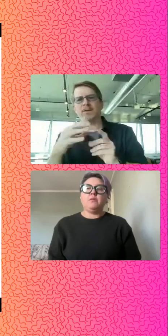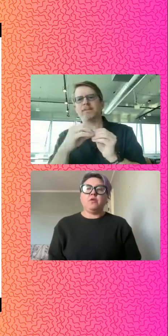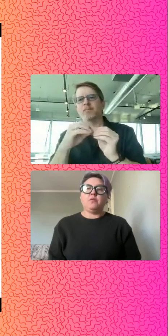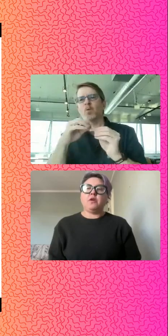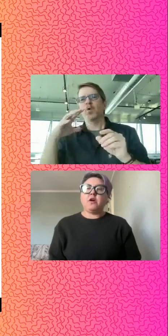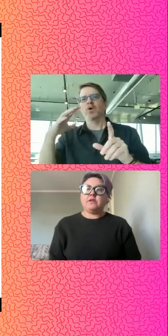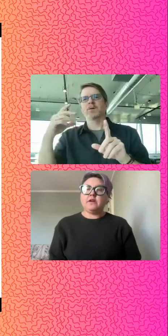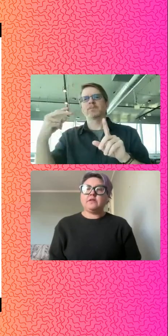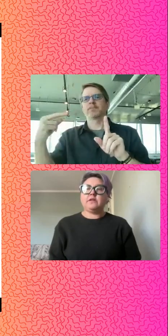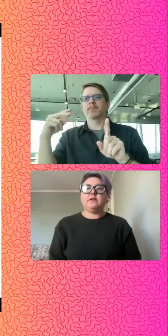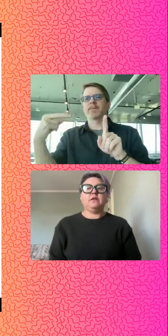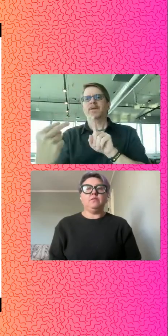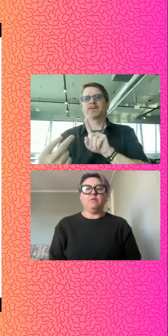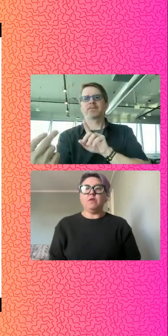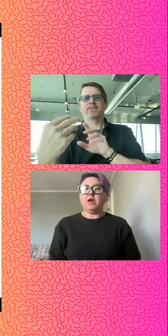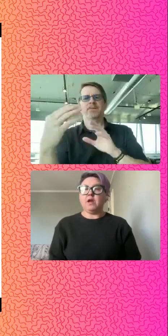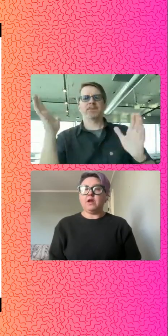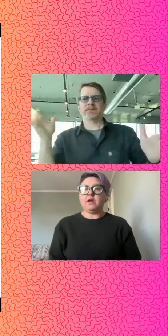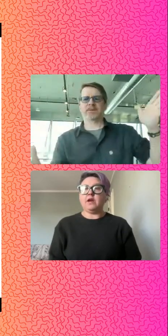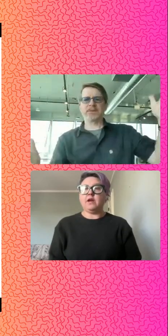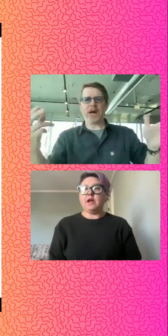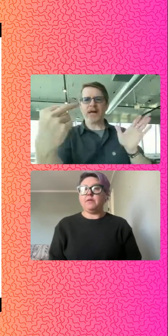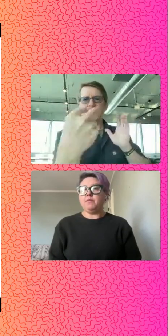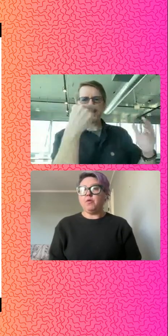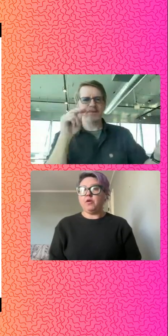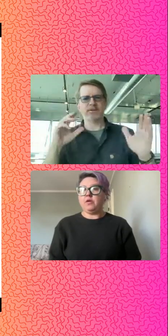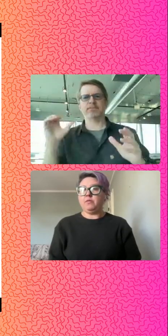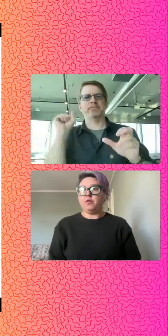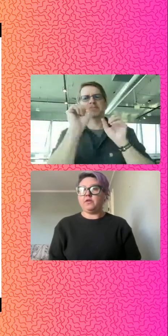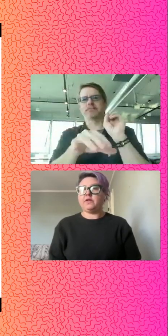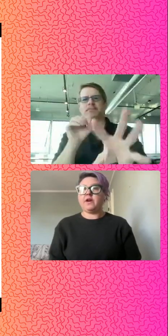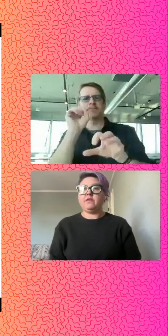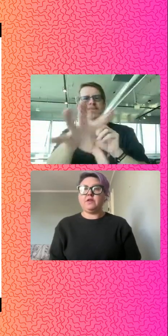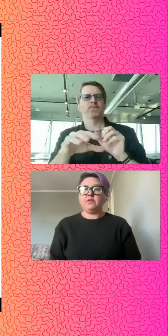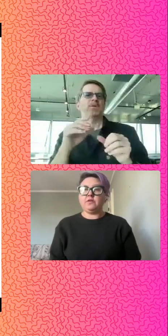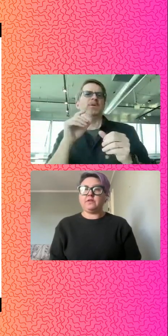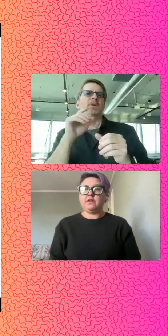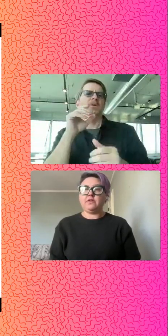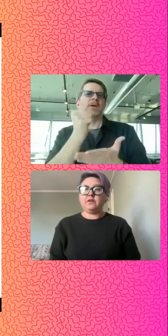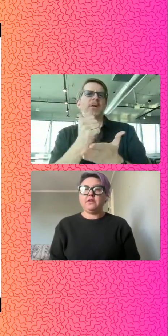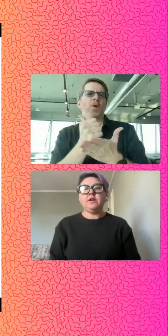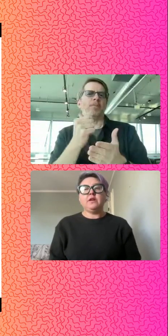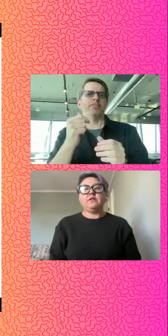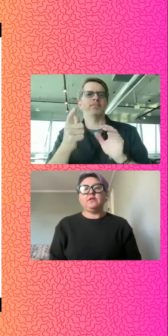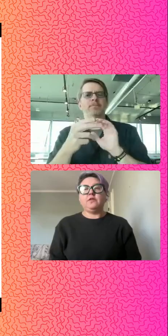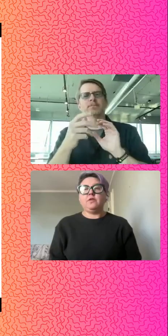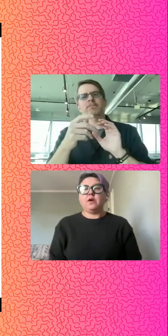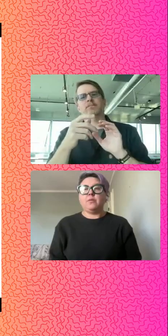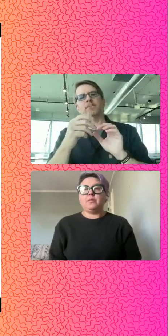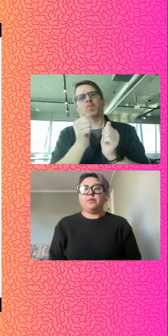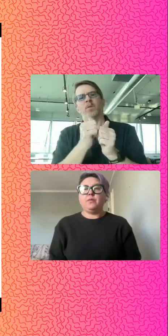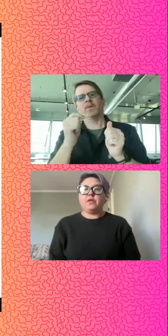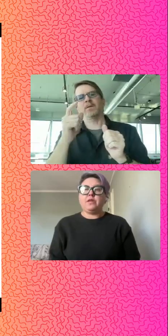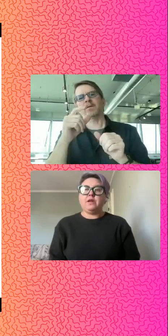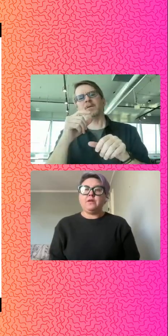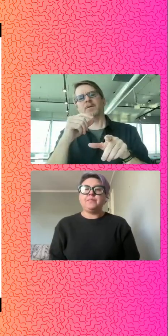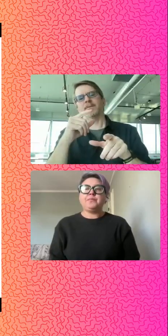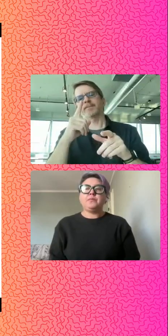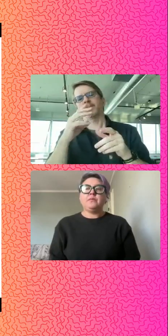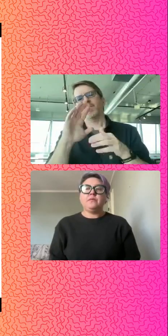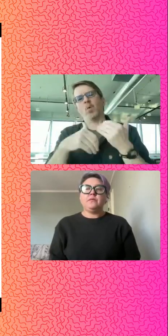data and more context, uh, more and more side views, etc., to help